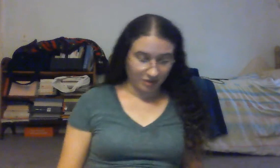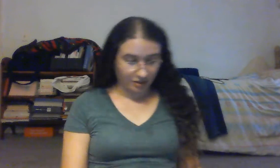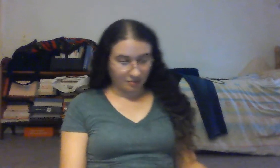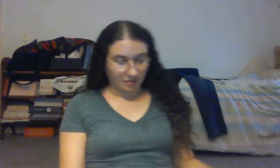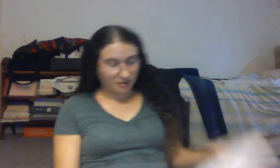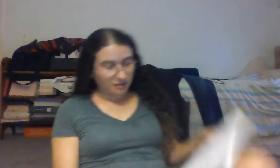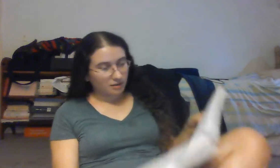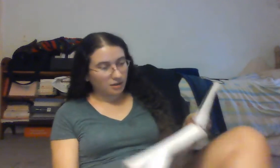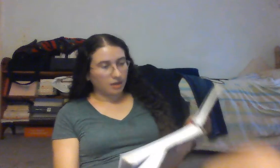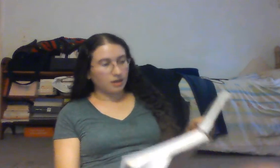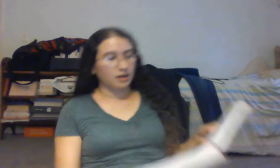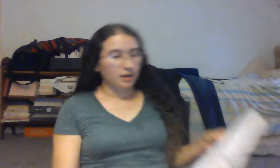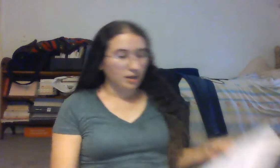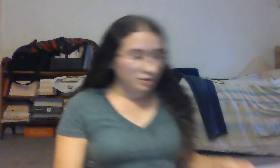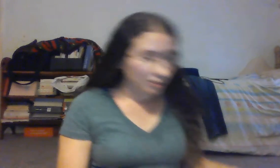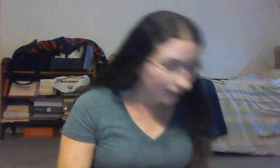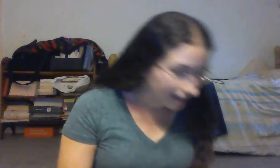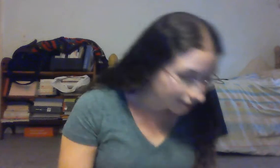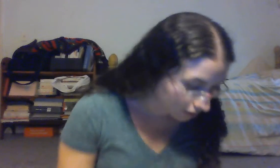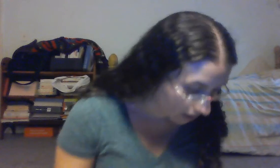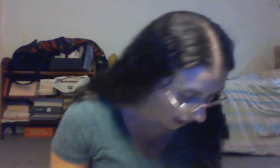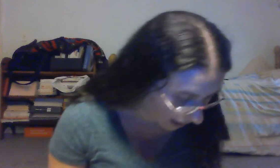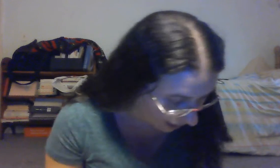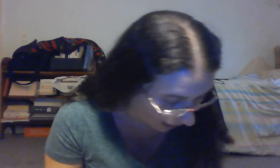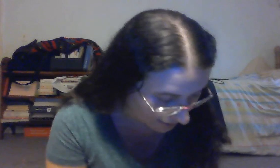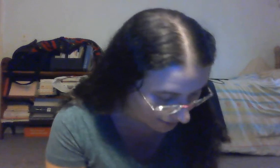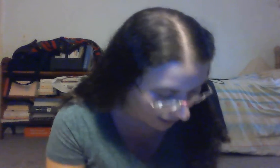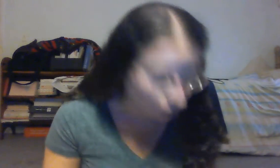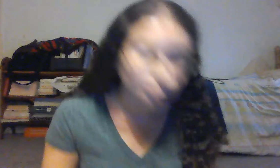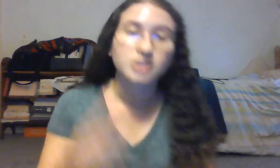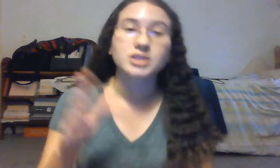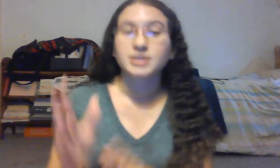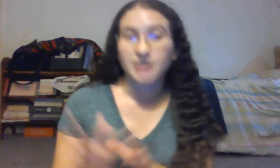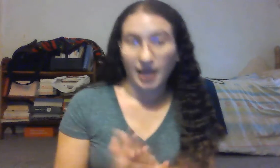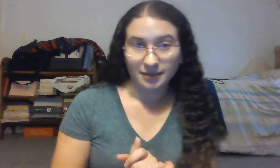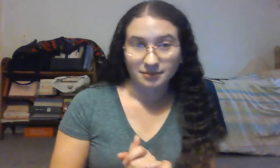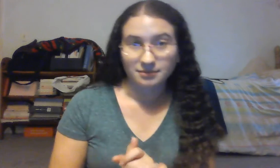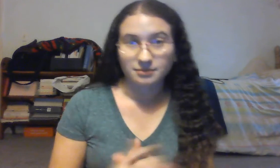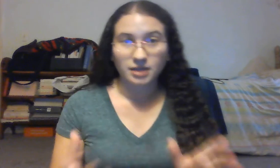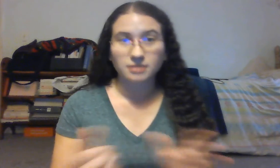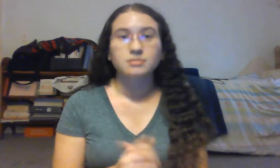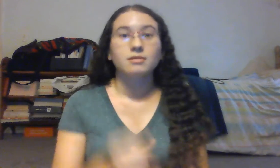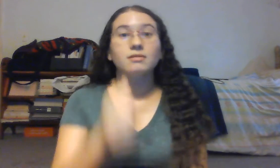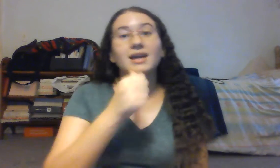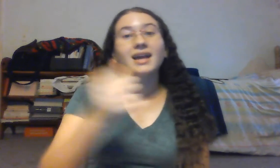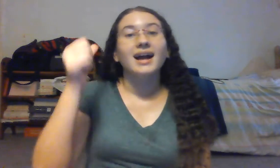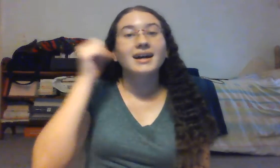Easy peasy. So yesterday I tell her stay, right?